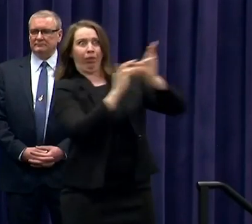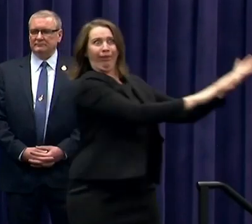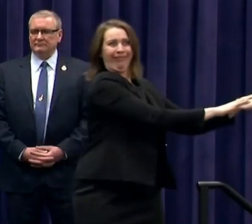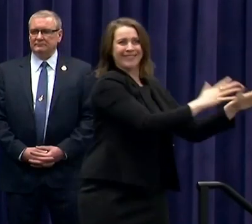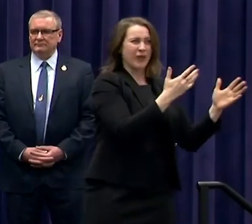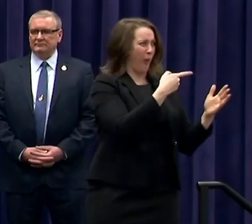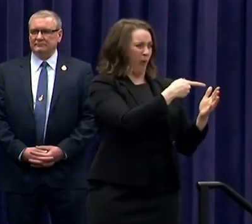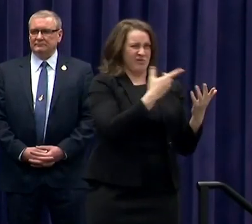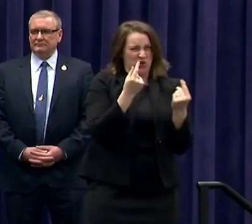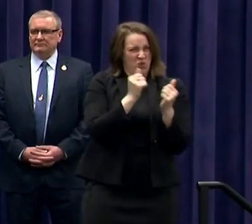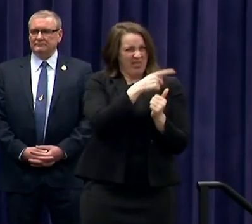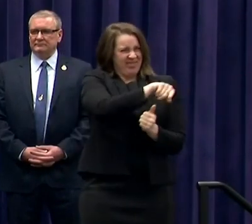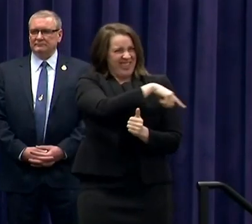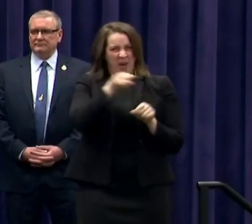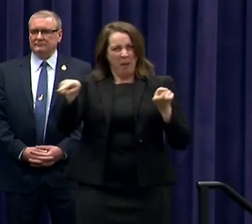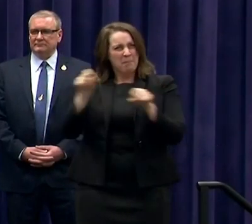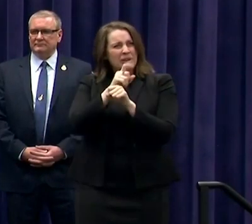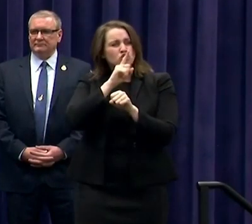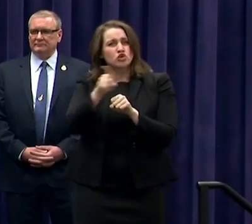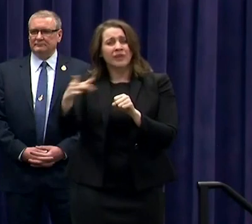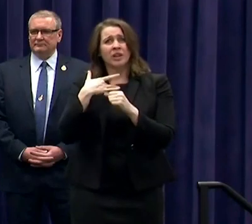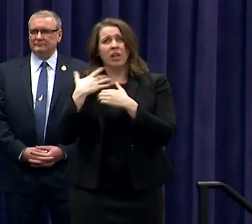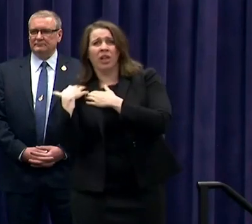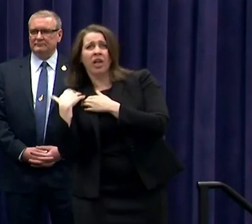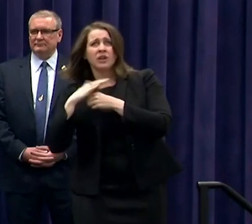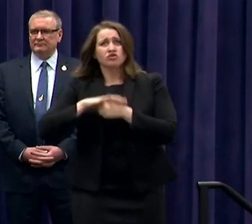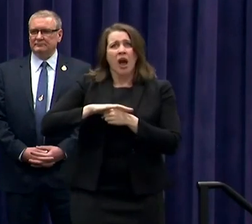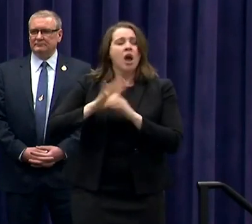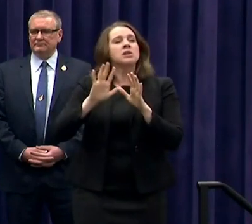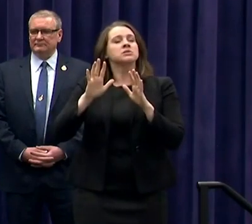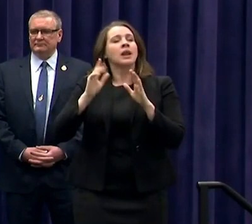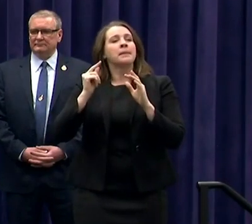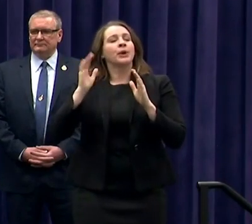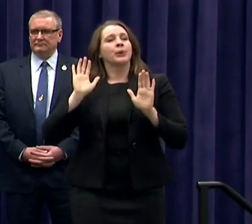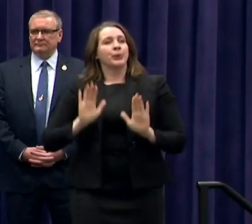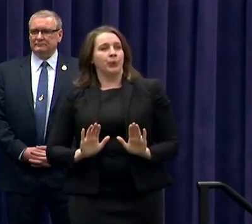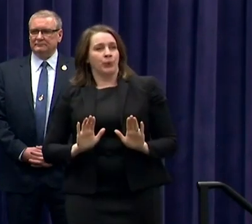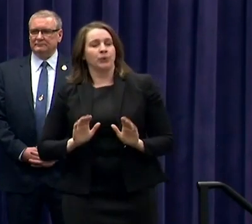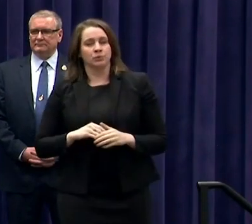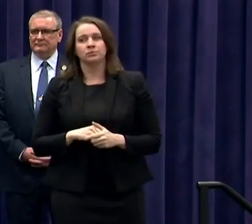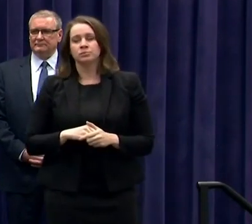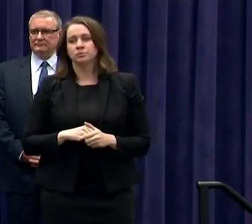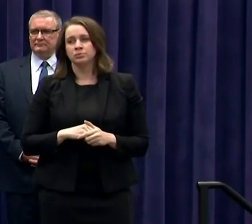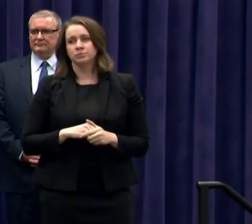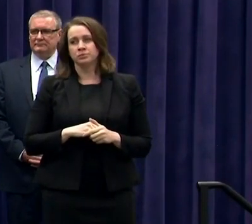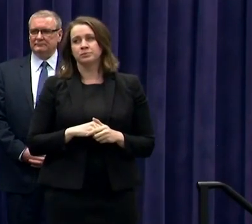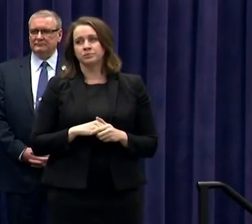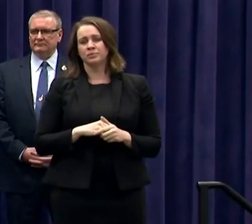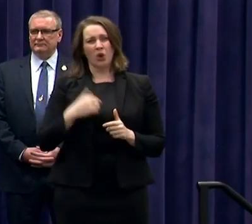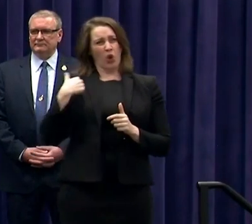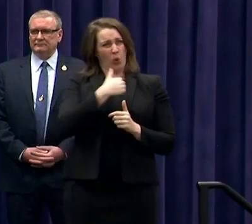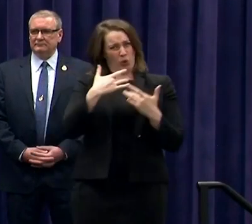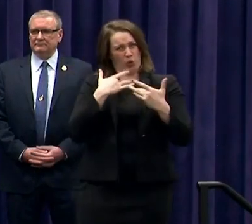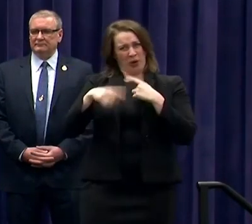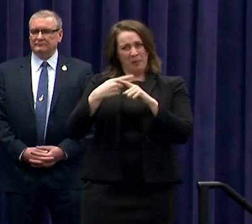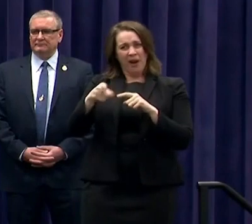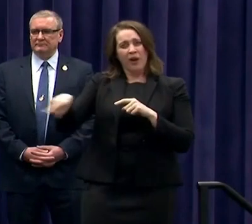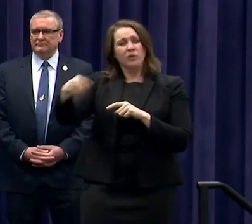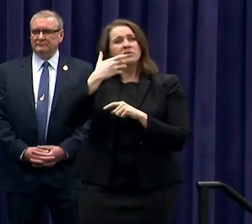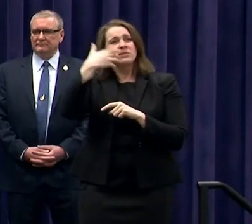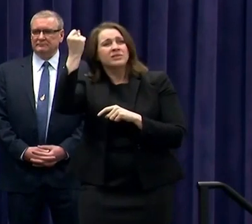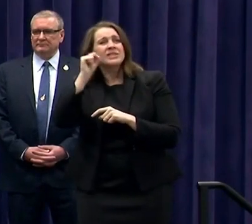everything that we can to relieve the pressure on them and support them. And then, of course, we've been worried about and supporting our vulnerable population,